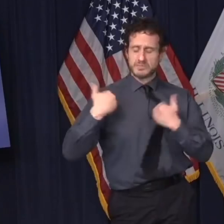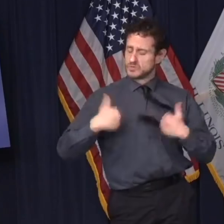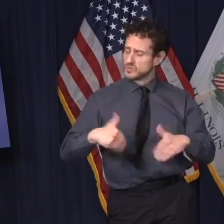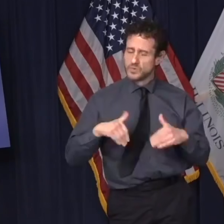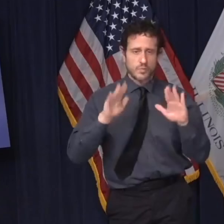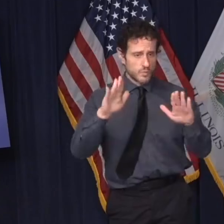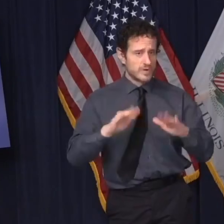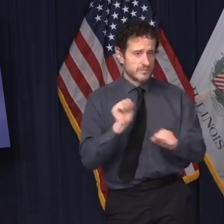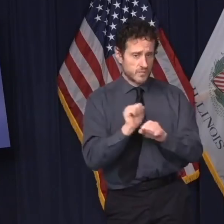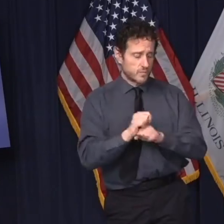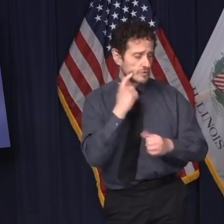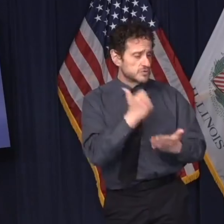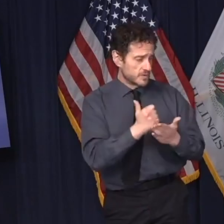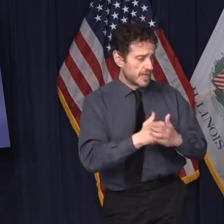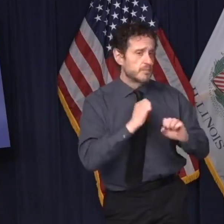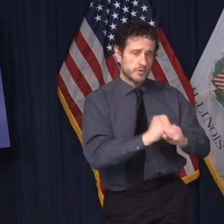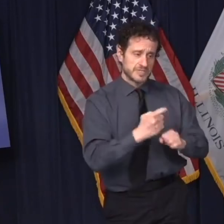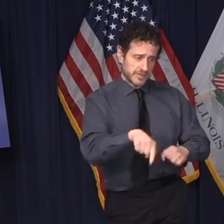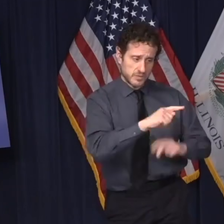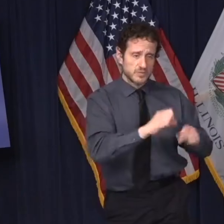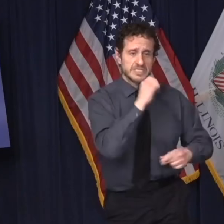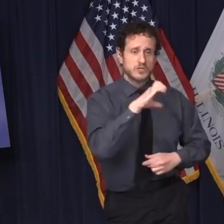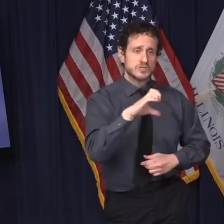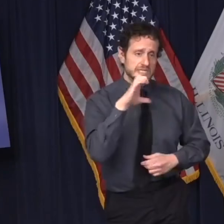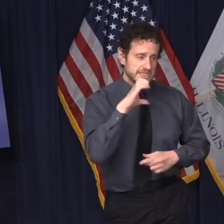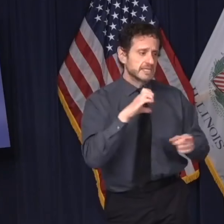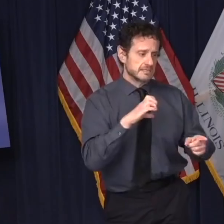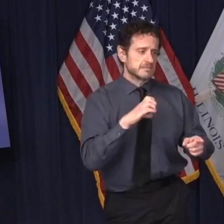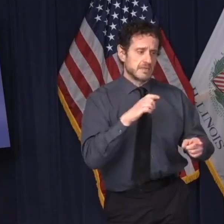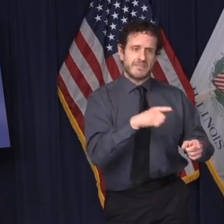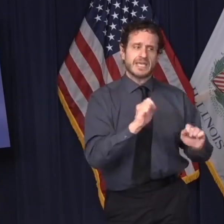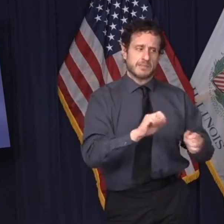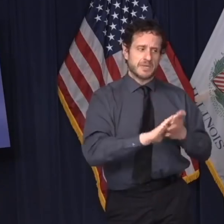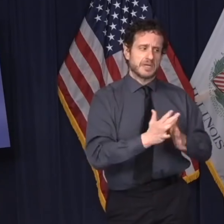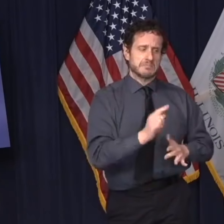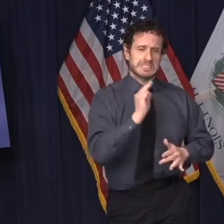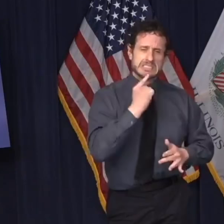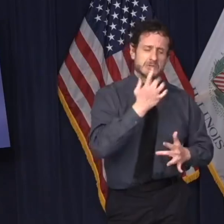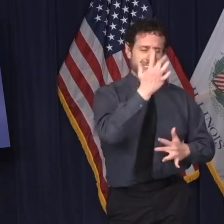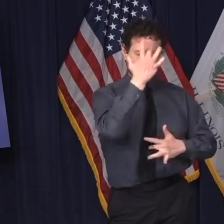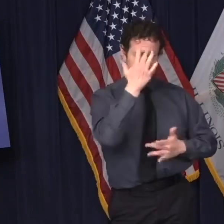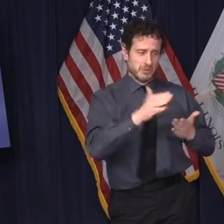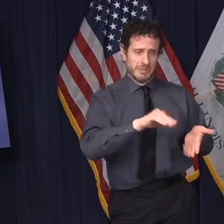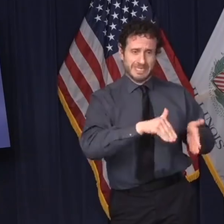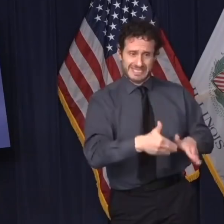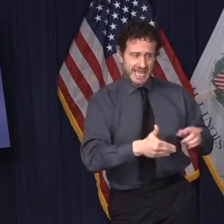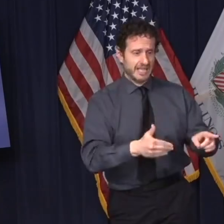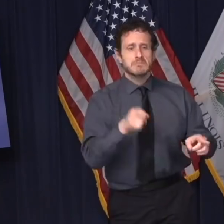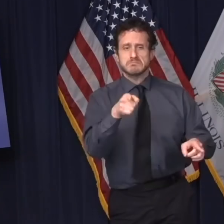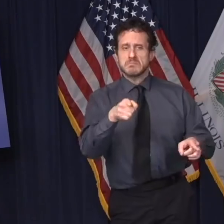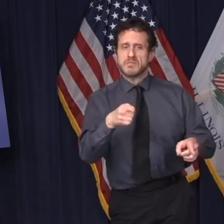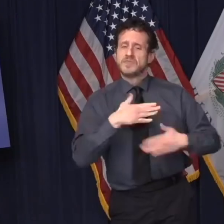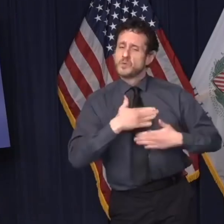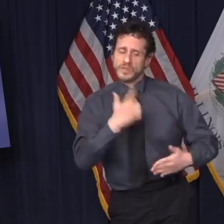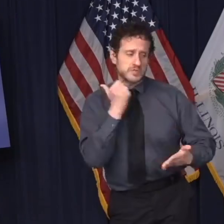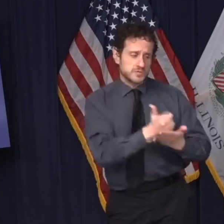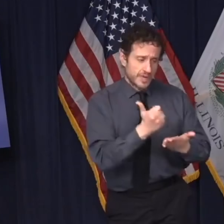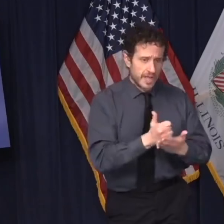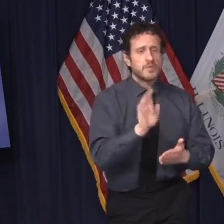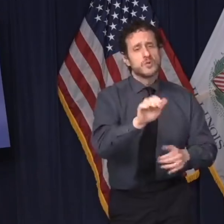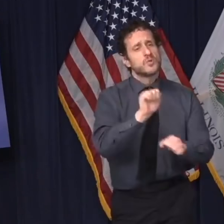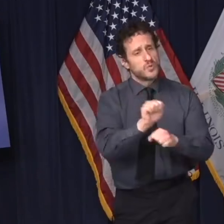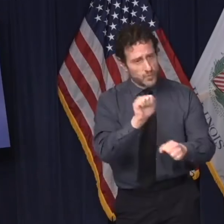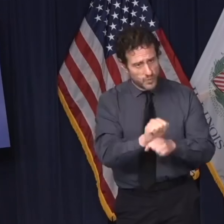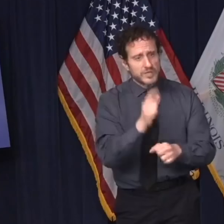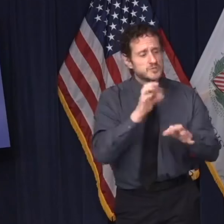vulnerable to this virus. Know that your work makes a world of difference to the people that you care for, to their families,